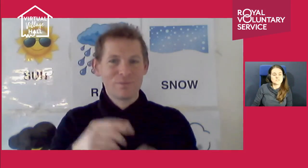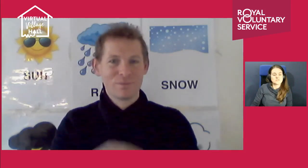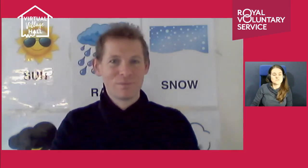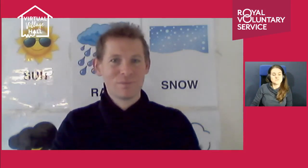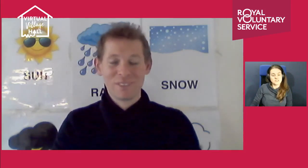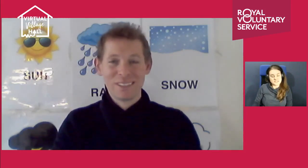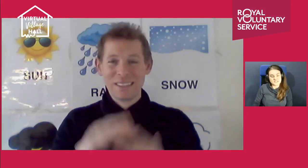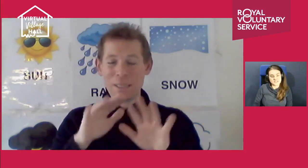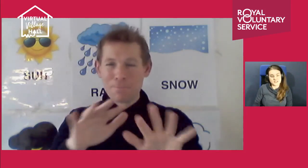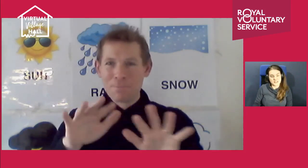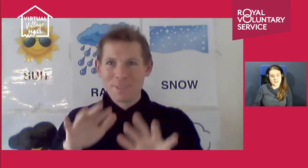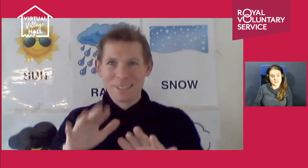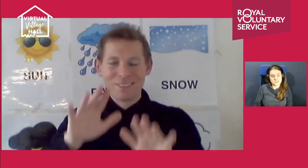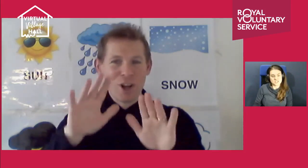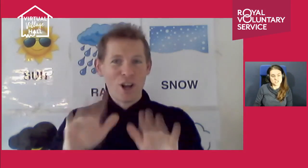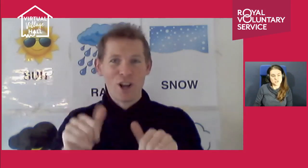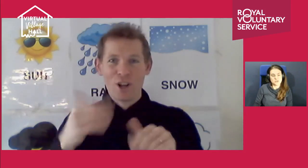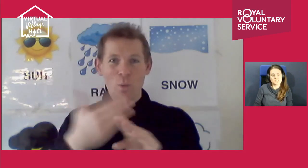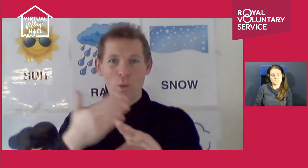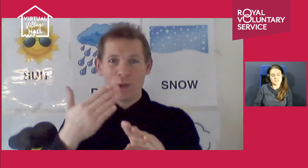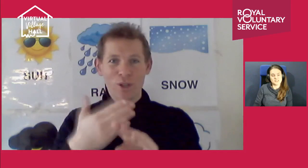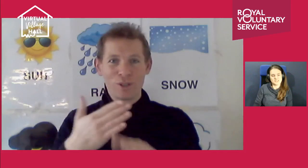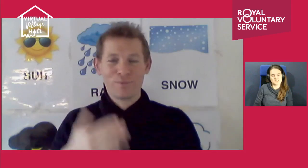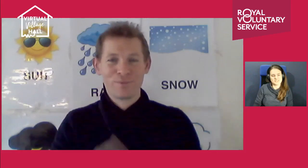Whereas written English,